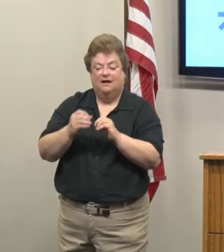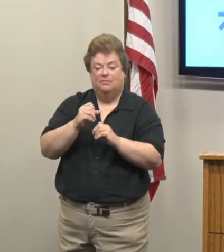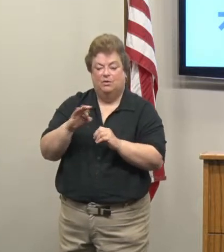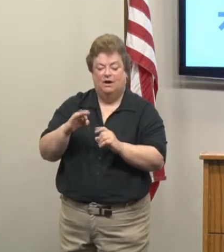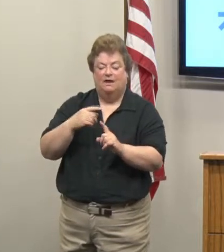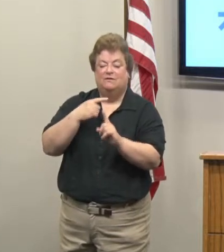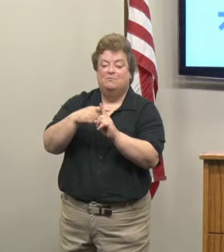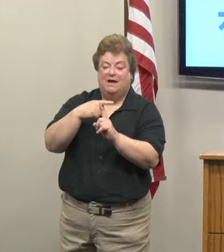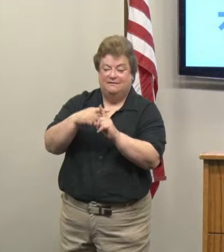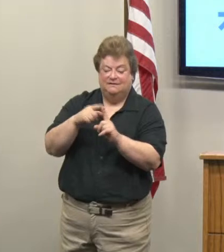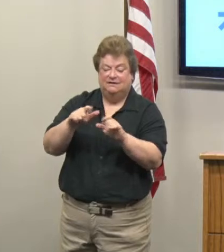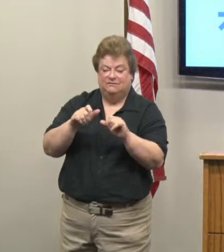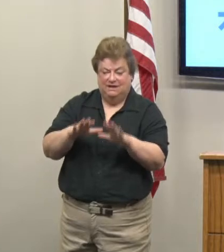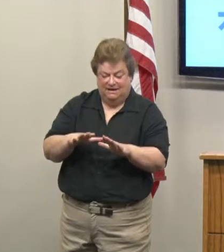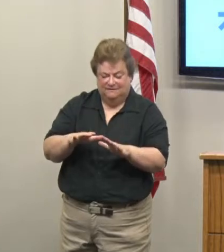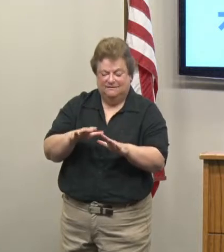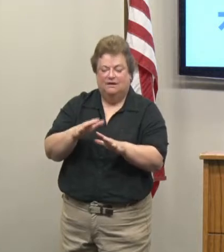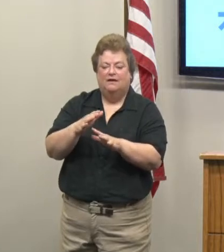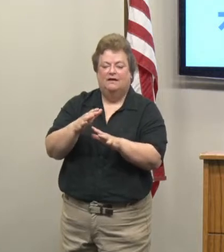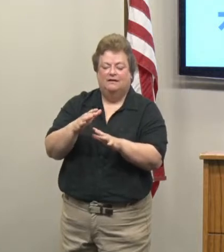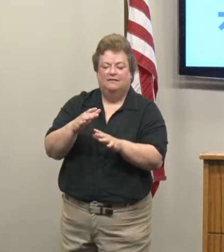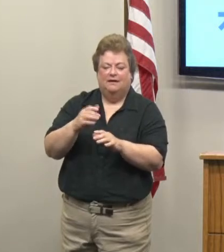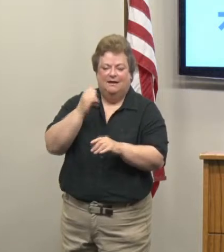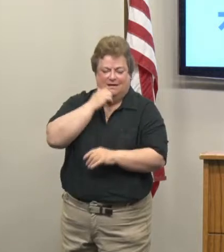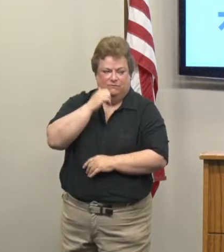of positive tests daily.